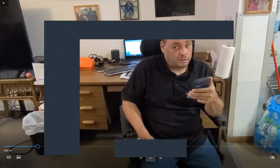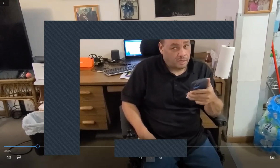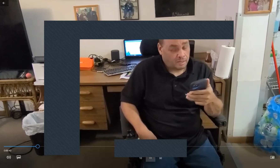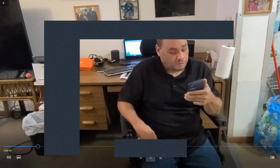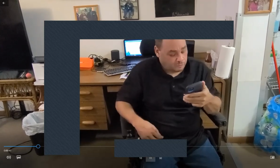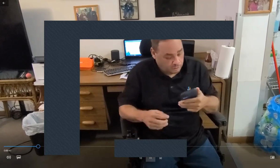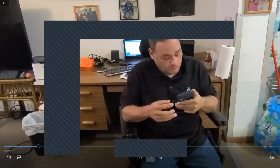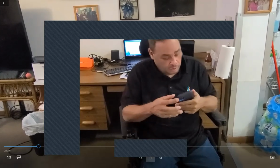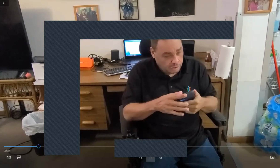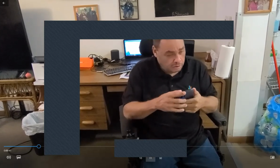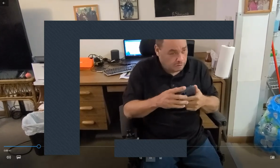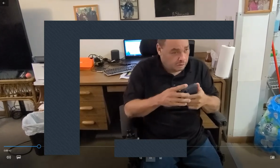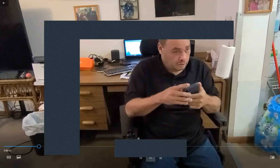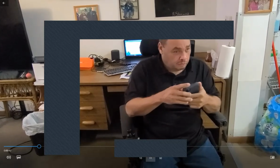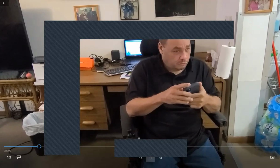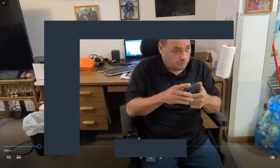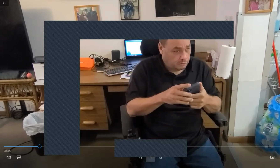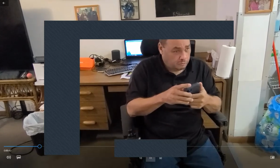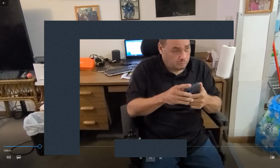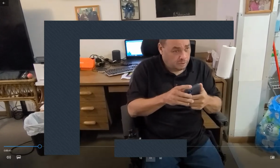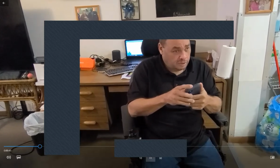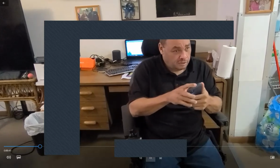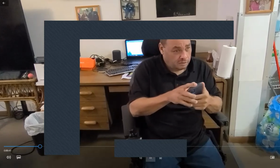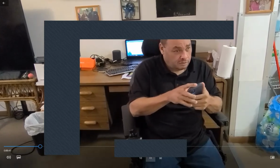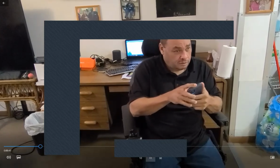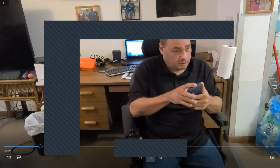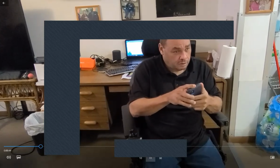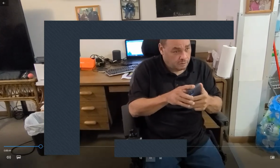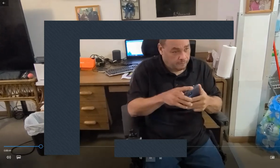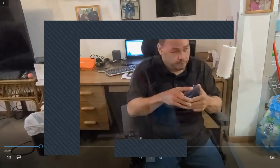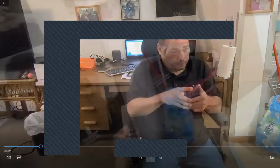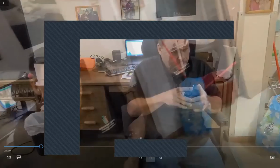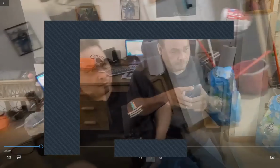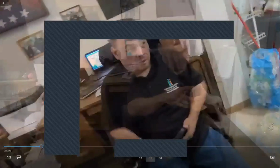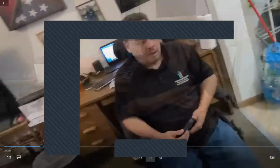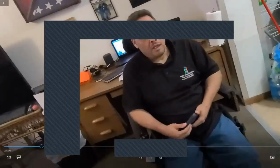within the next, looks like 22 minutes.